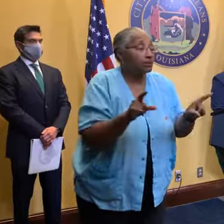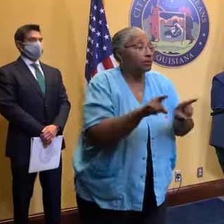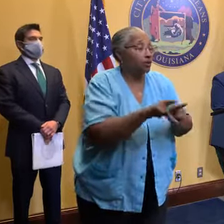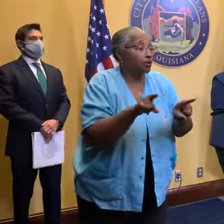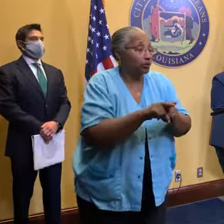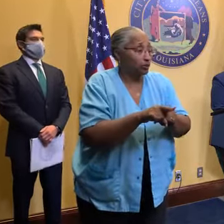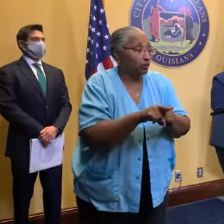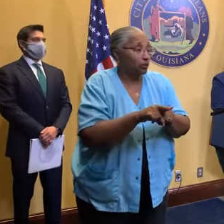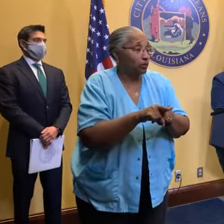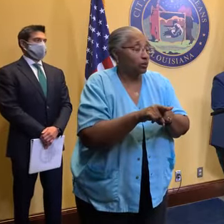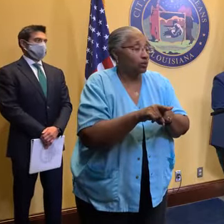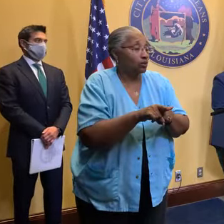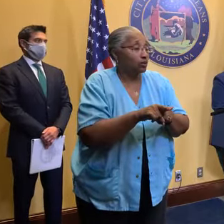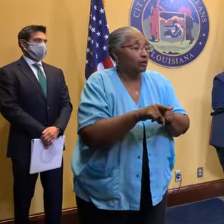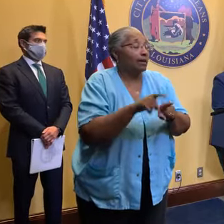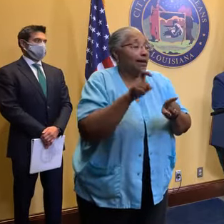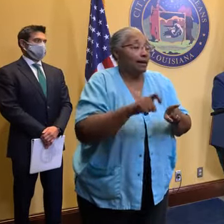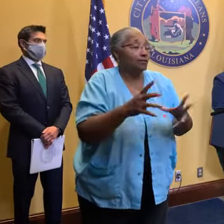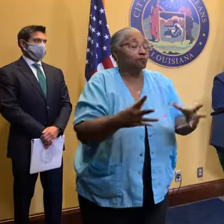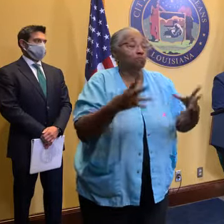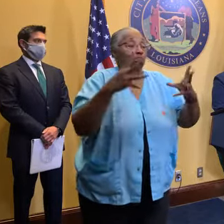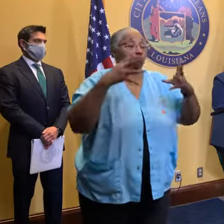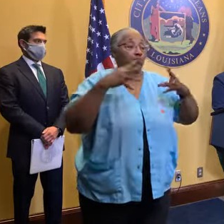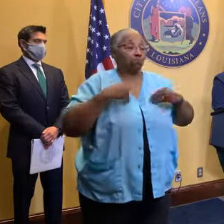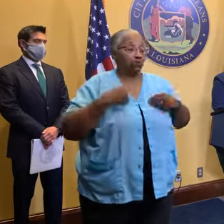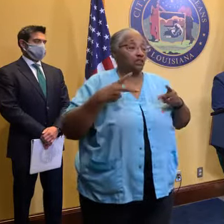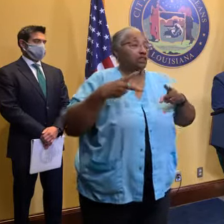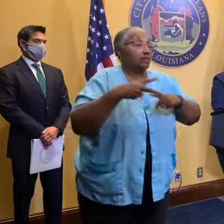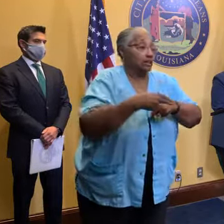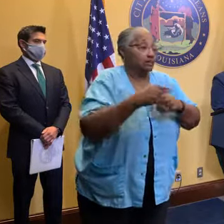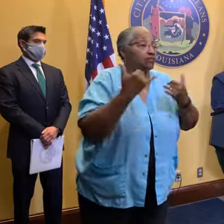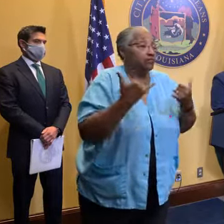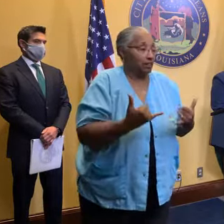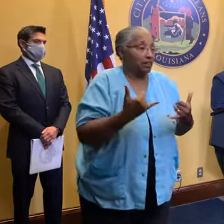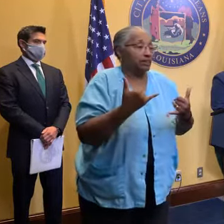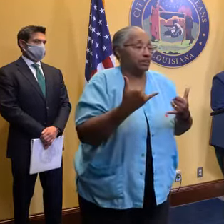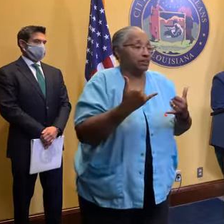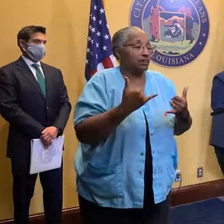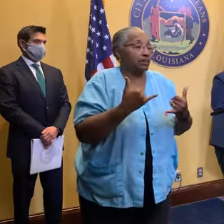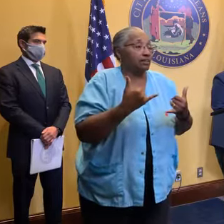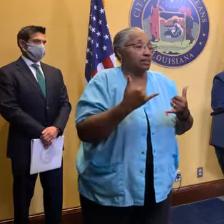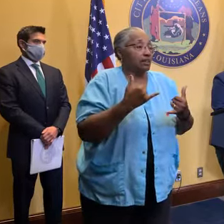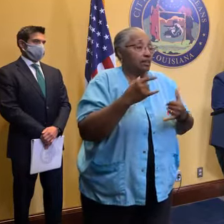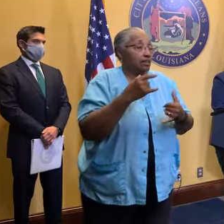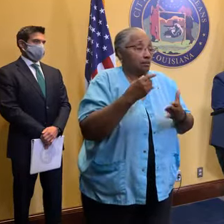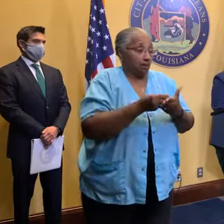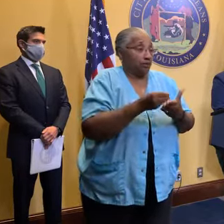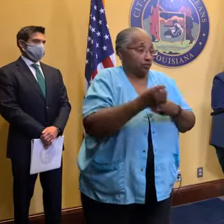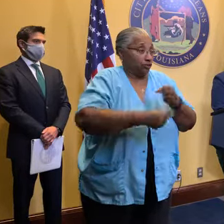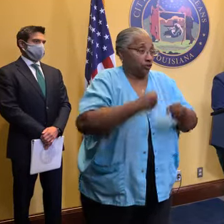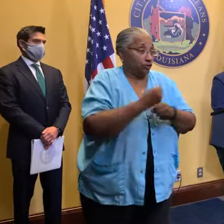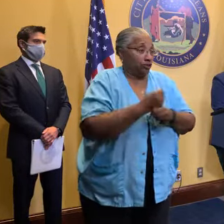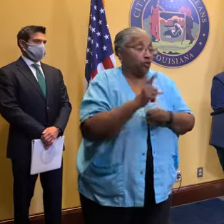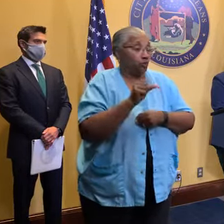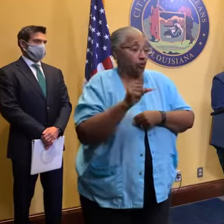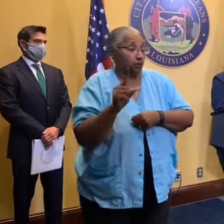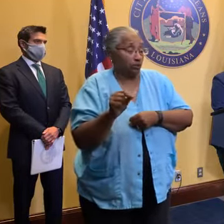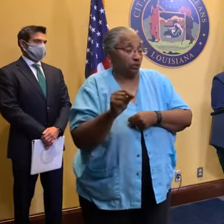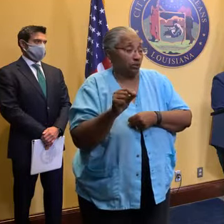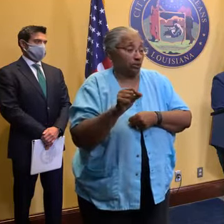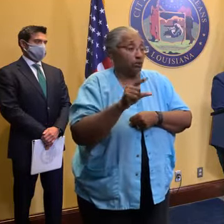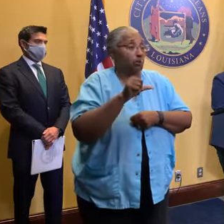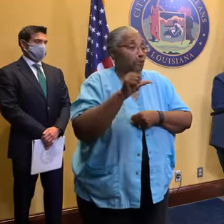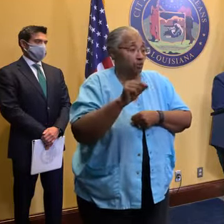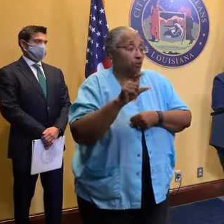as they've had to endure the cuts for this current budget year of 2020. The 2021